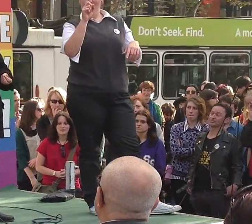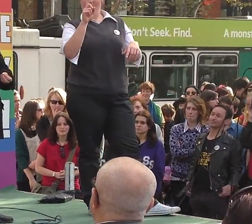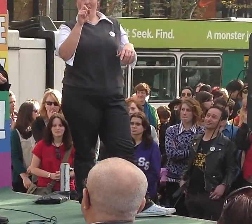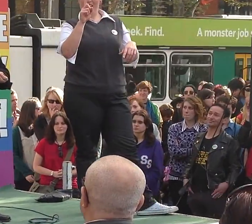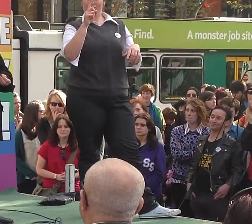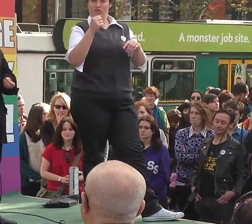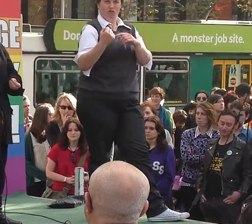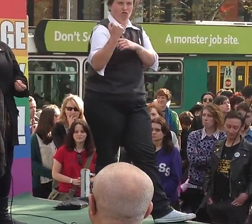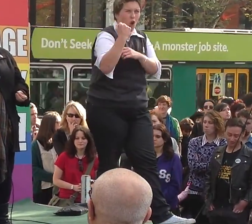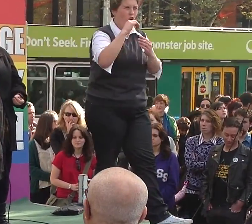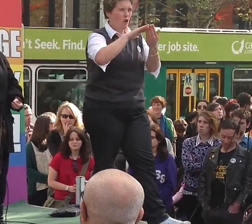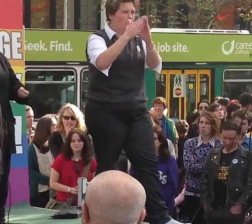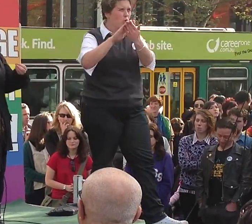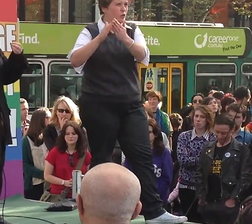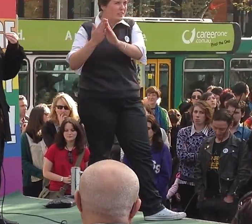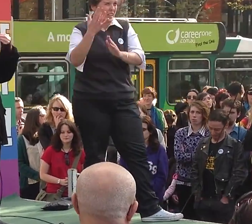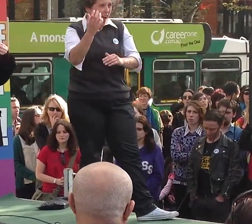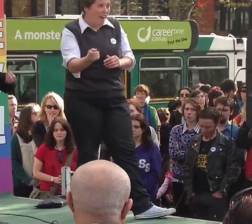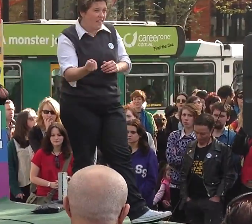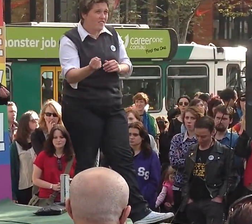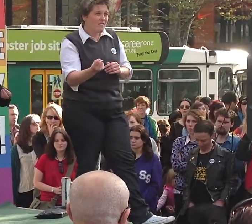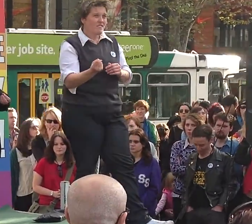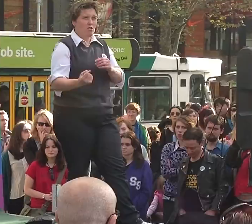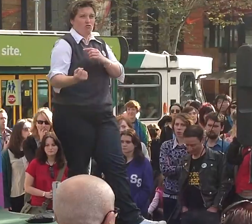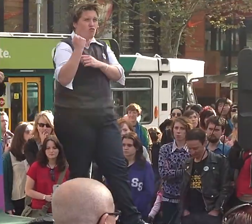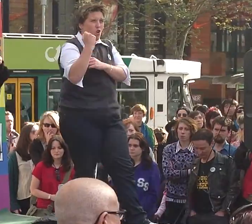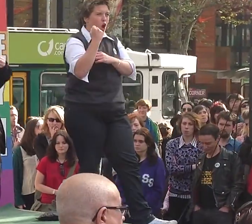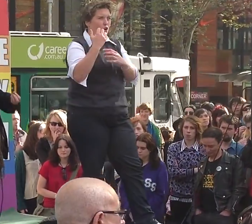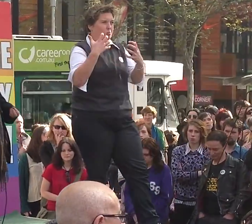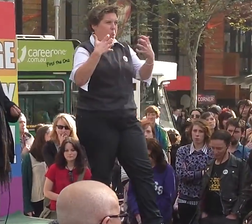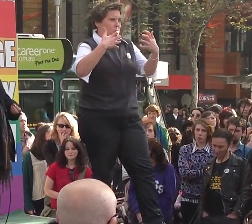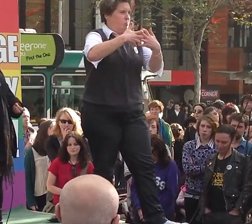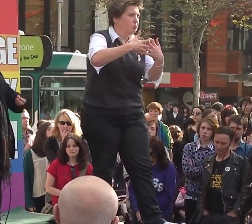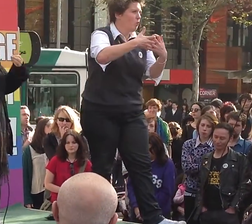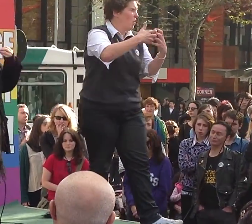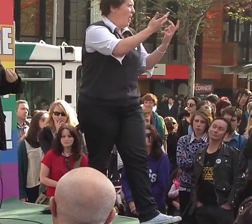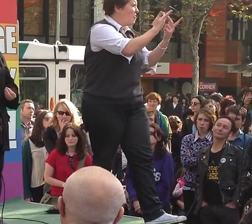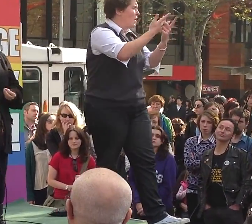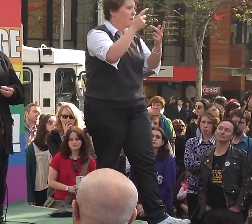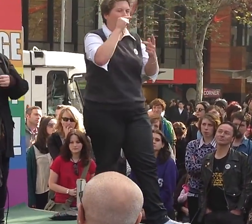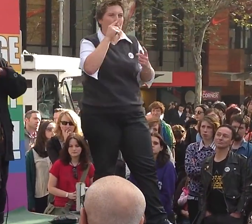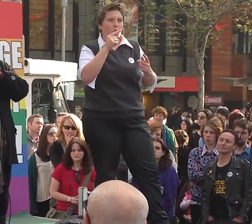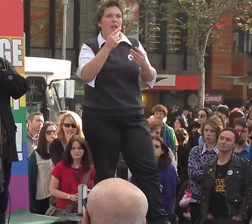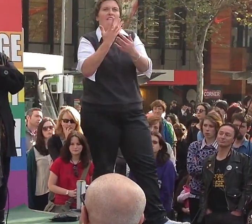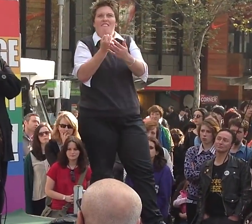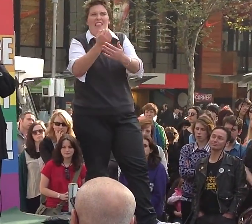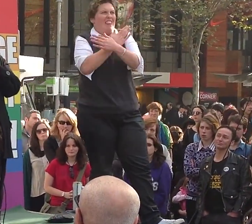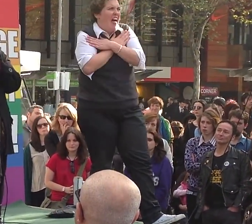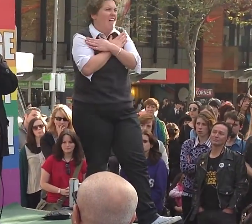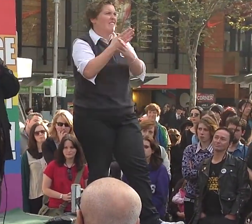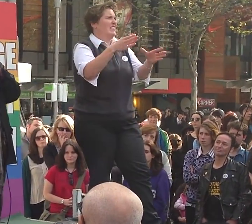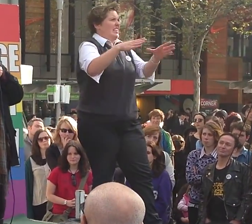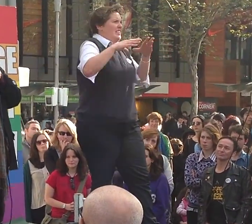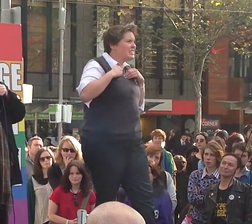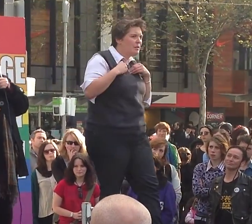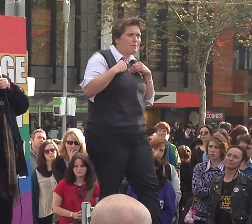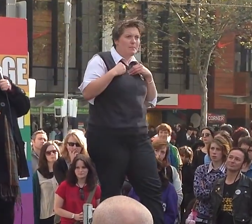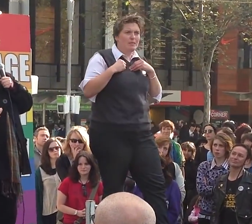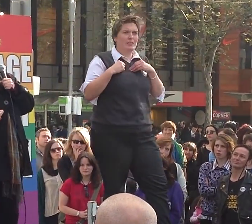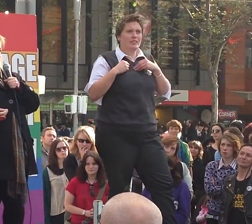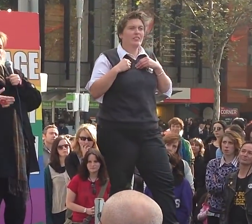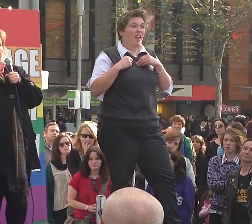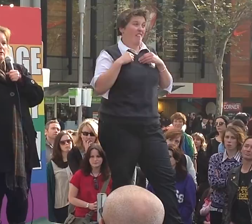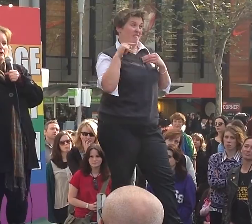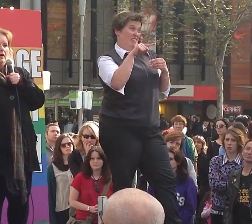strong communities that we're building, the strong bonds, the forces of love, the forces of acceptance, and that's really